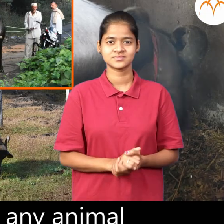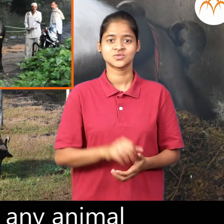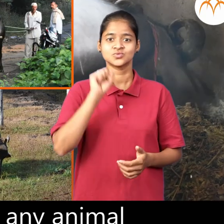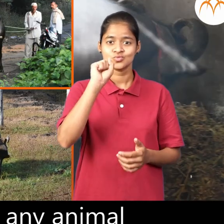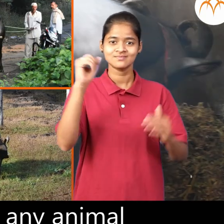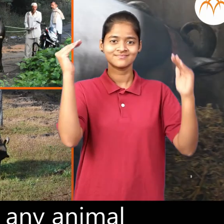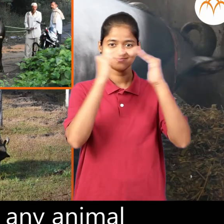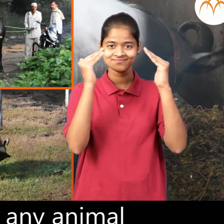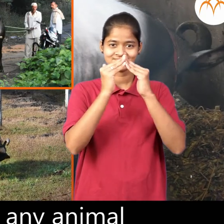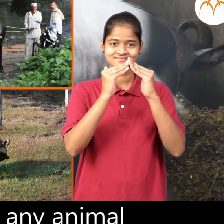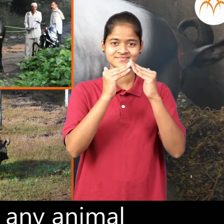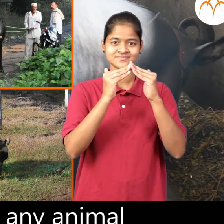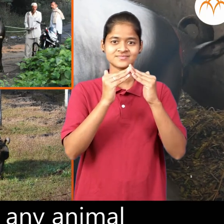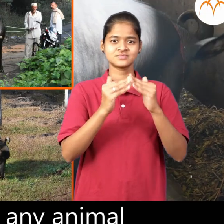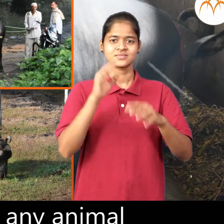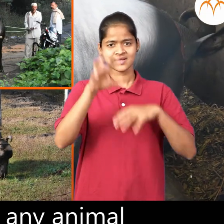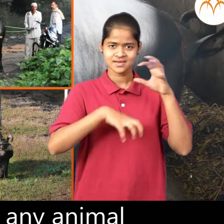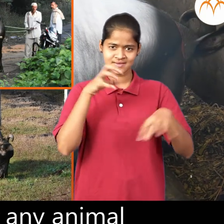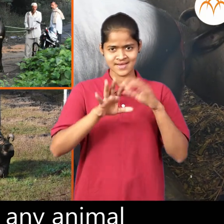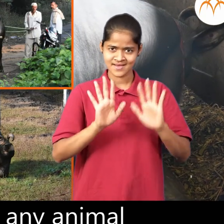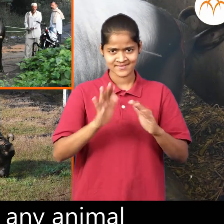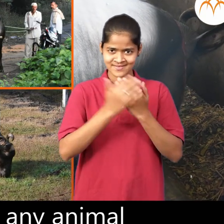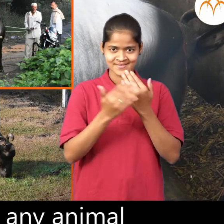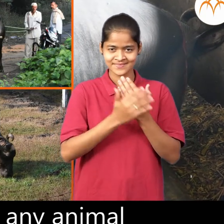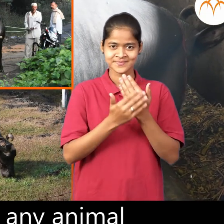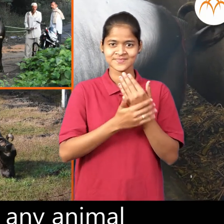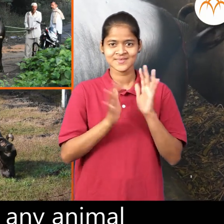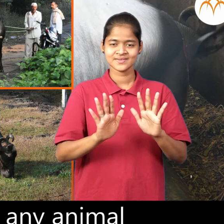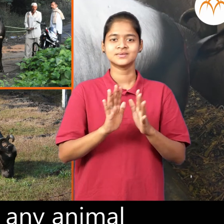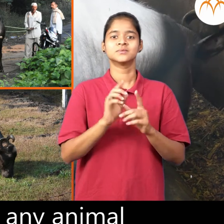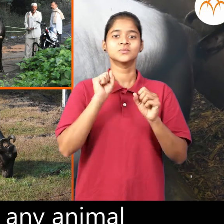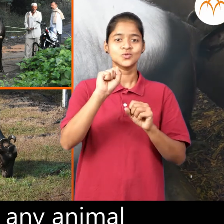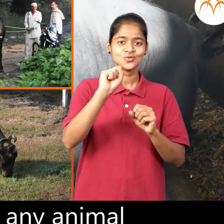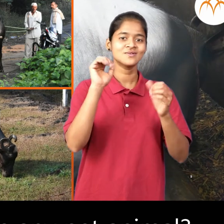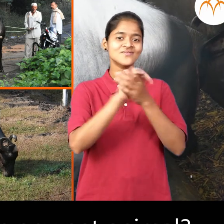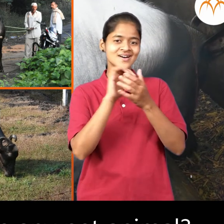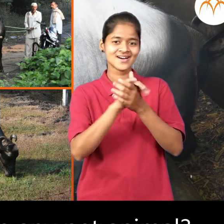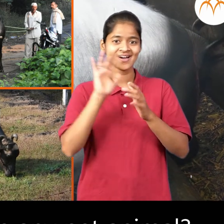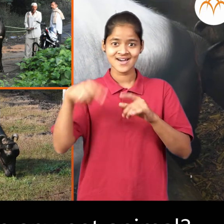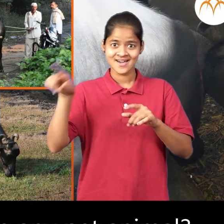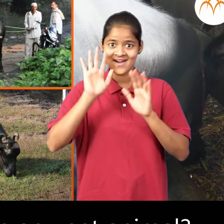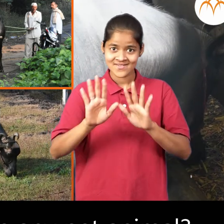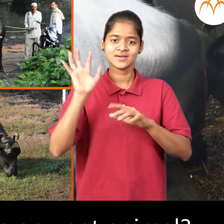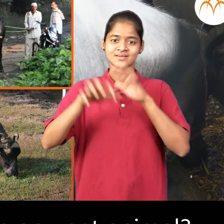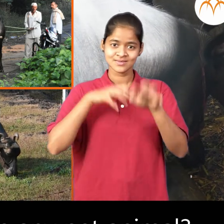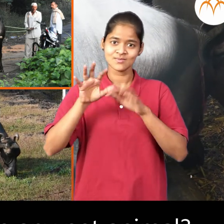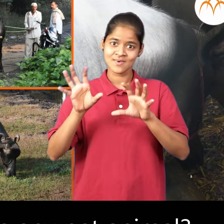Have you kept any animal as a pet in your house? Do your friends have any pet animal?